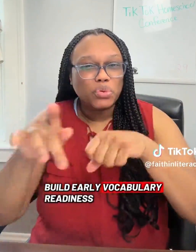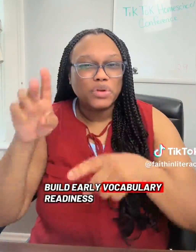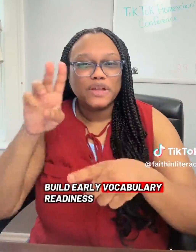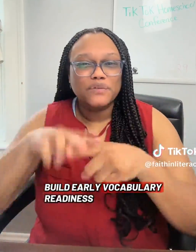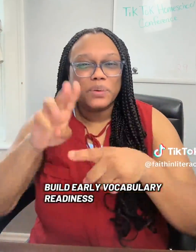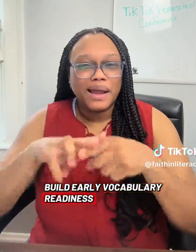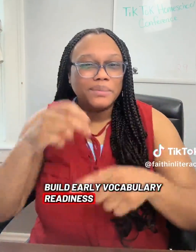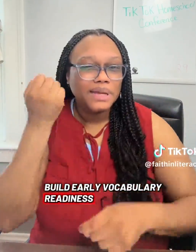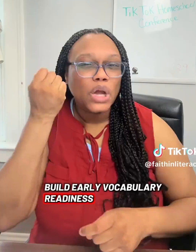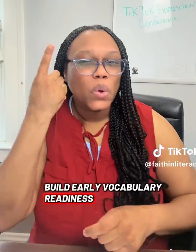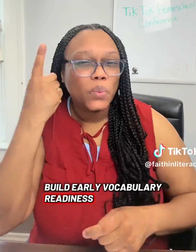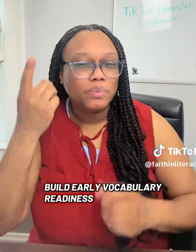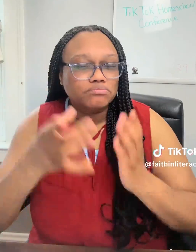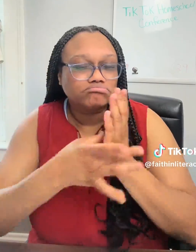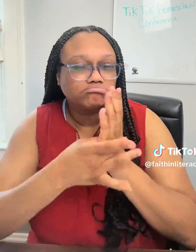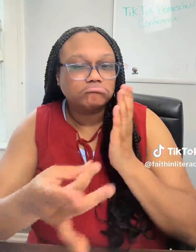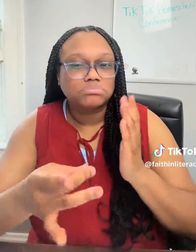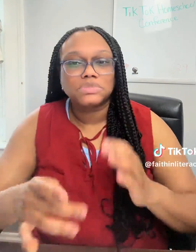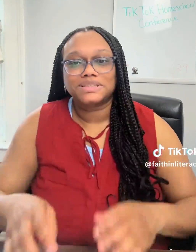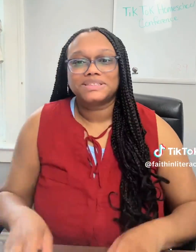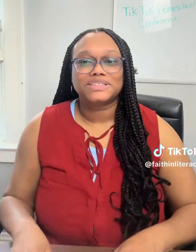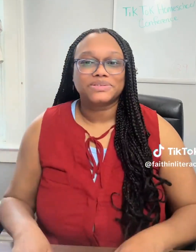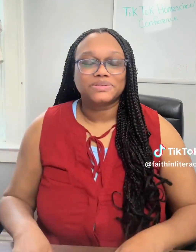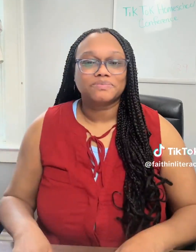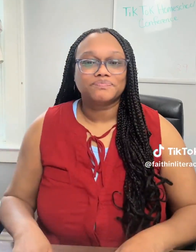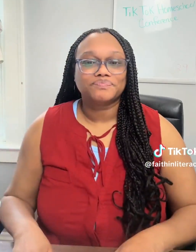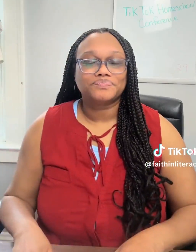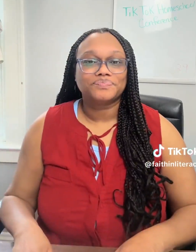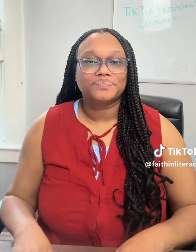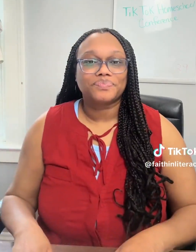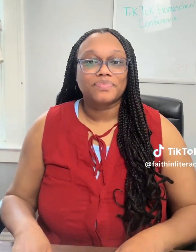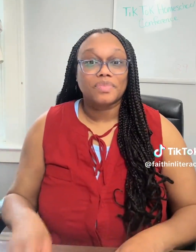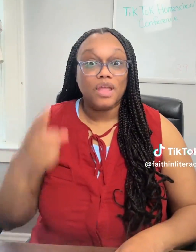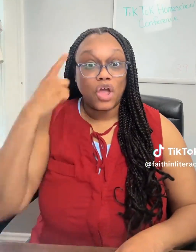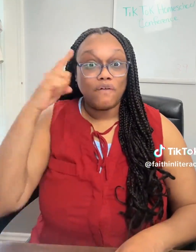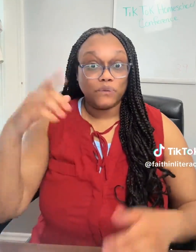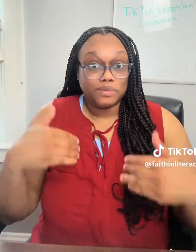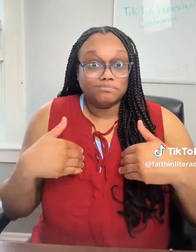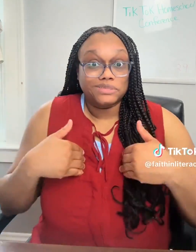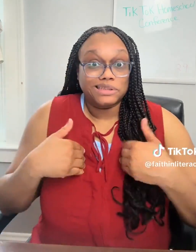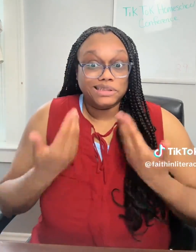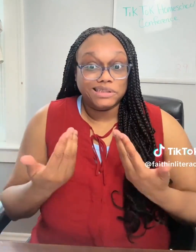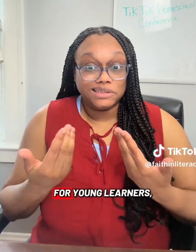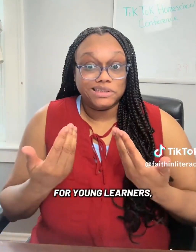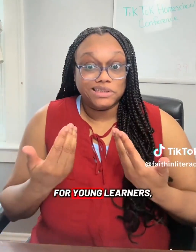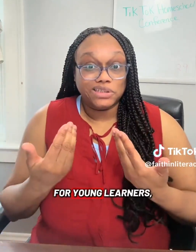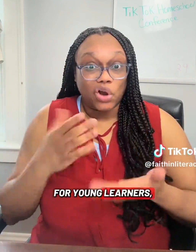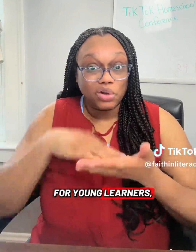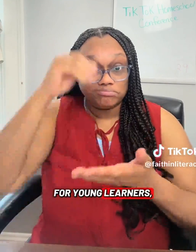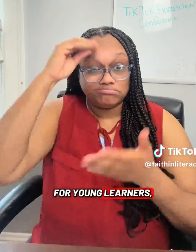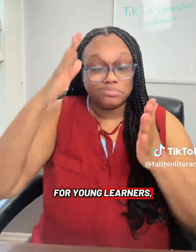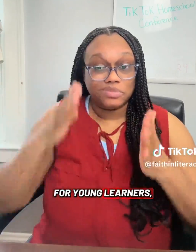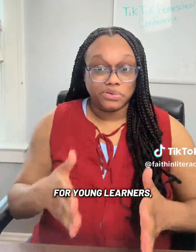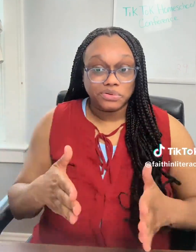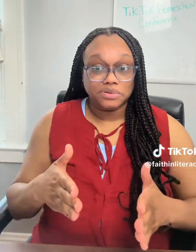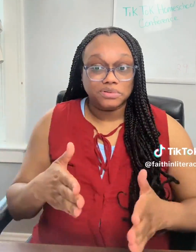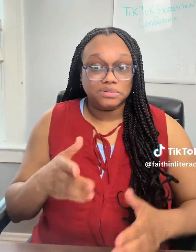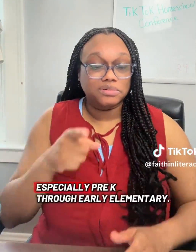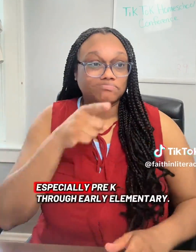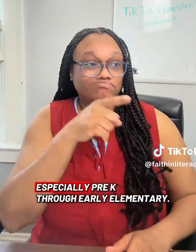vocabulary readiness. For young learners,